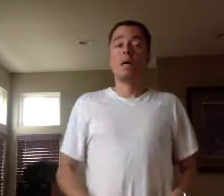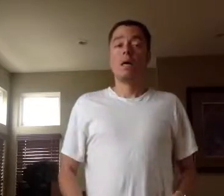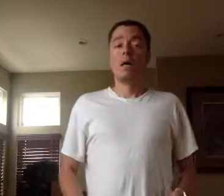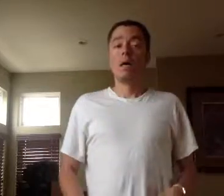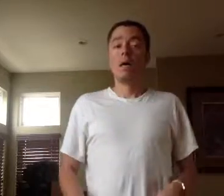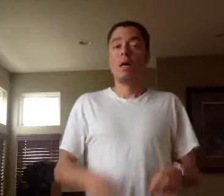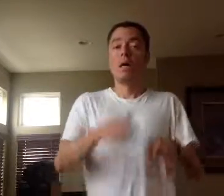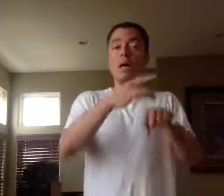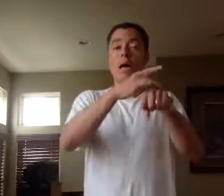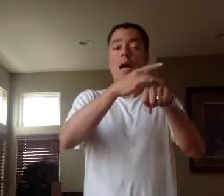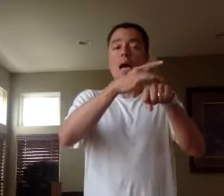empty,